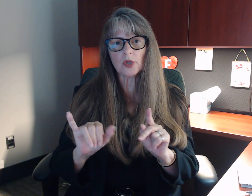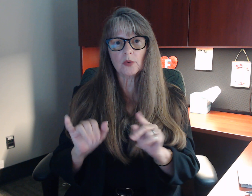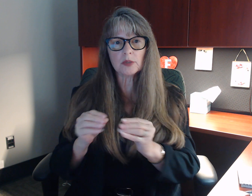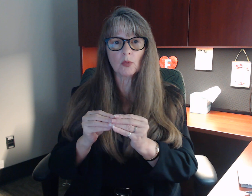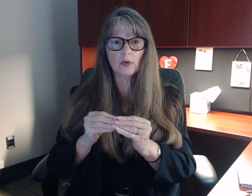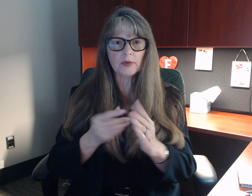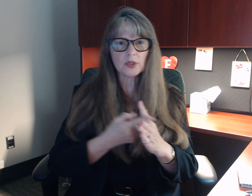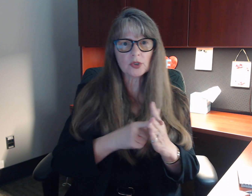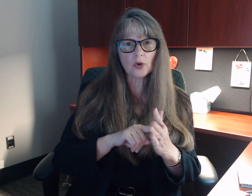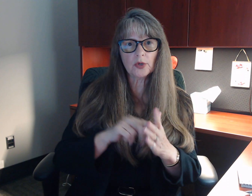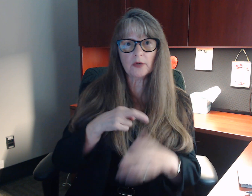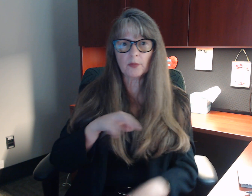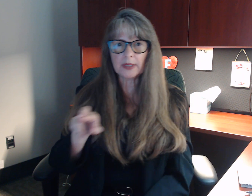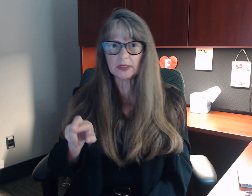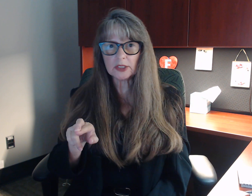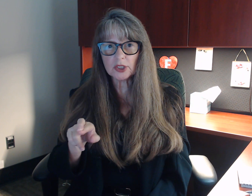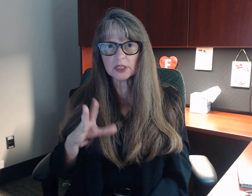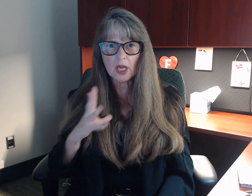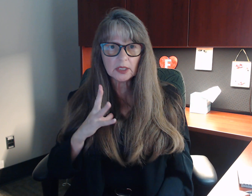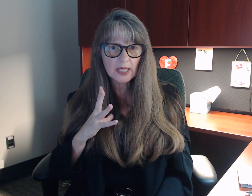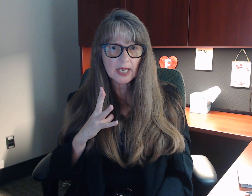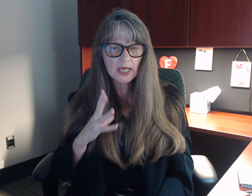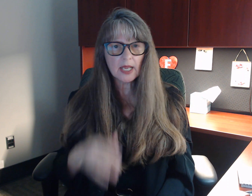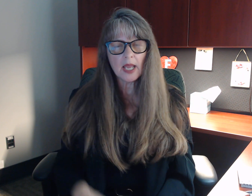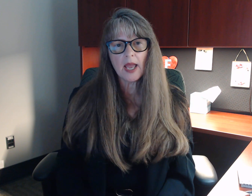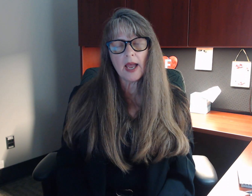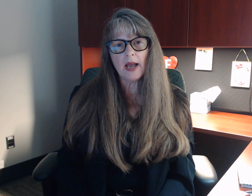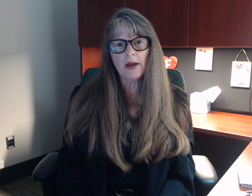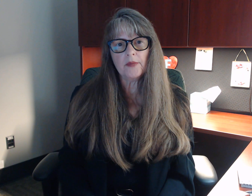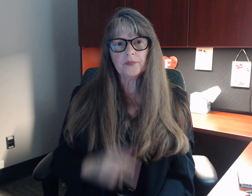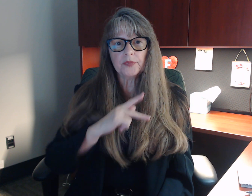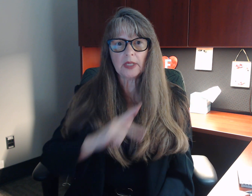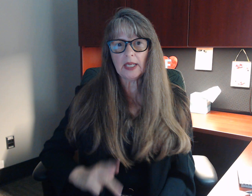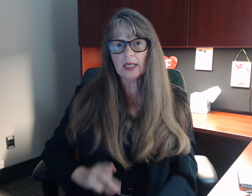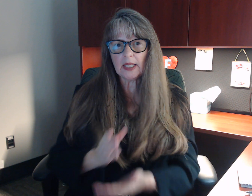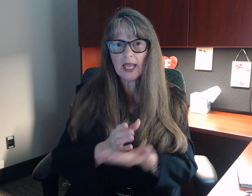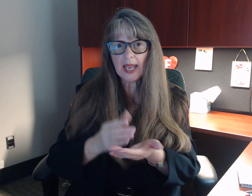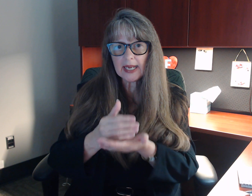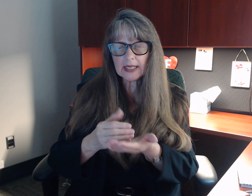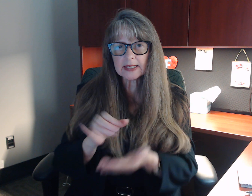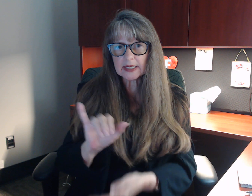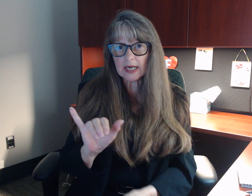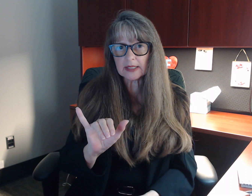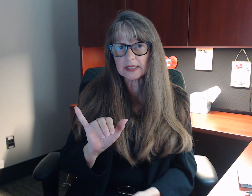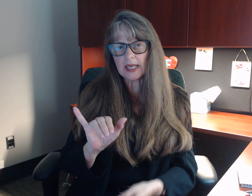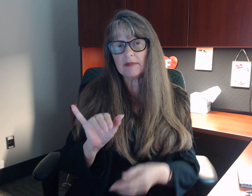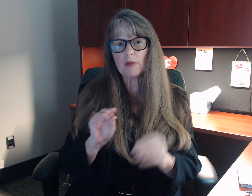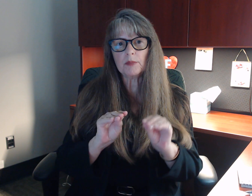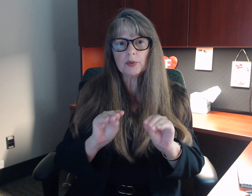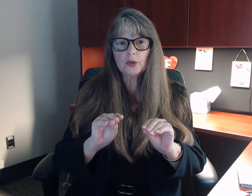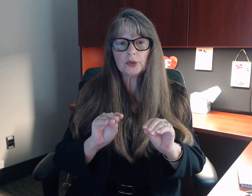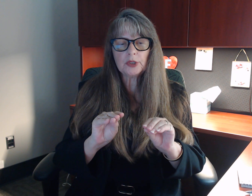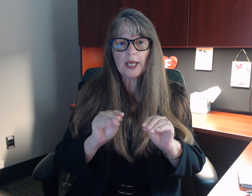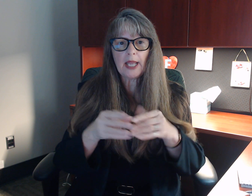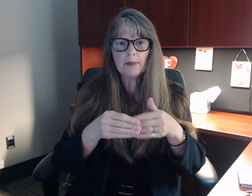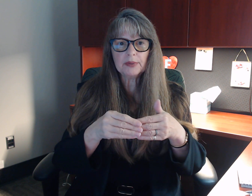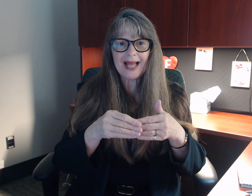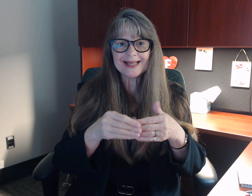it's more of a starting of a religious holiday. The king cake is kind of the same. They would put like a